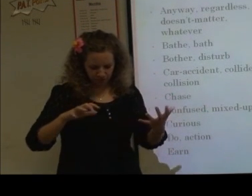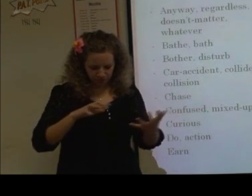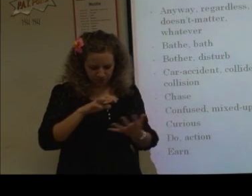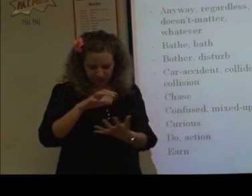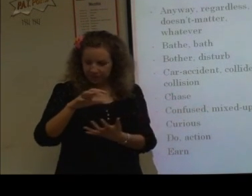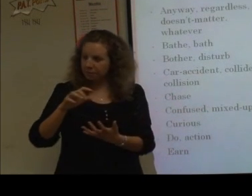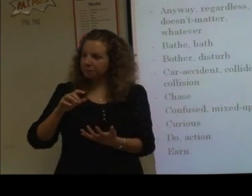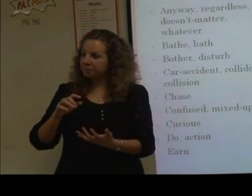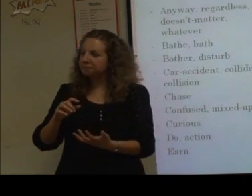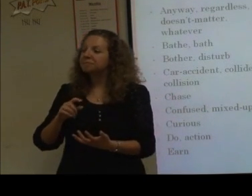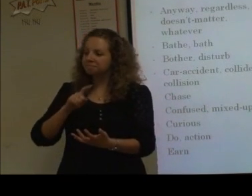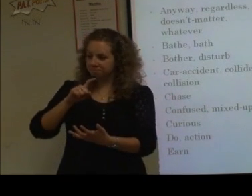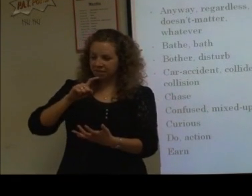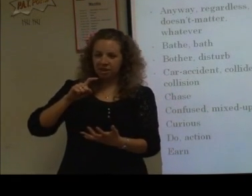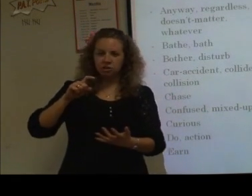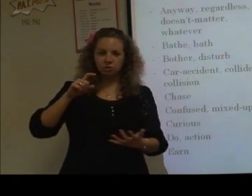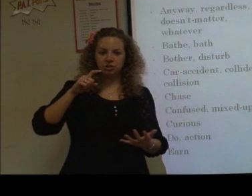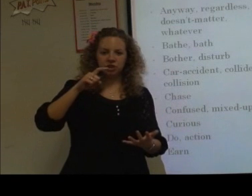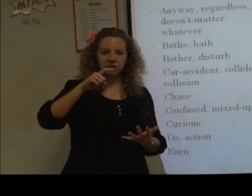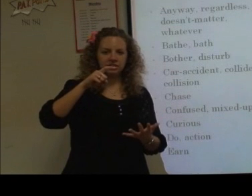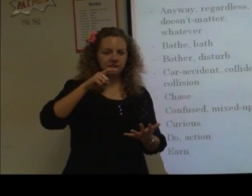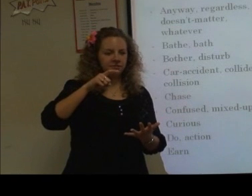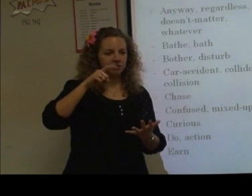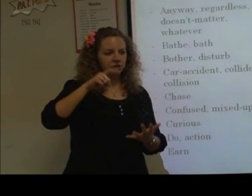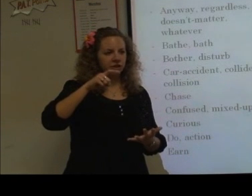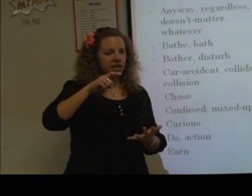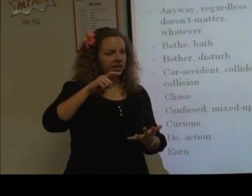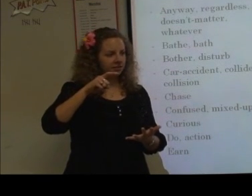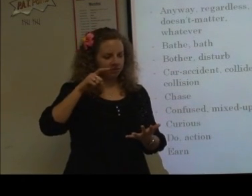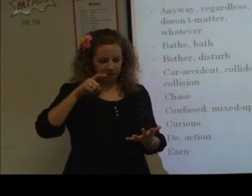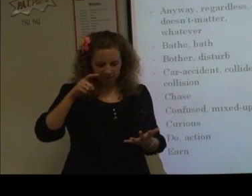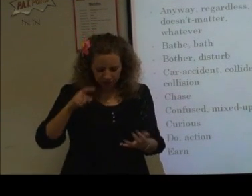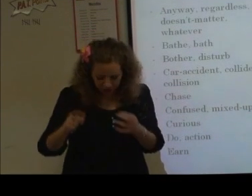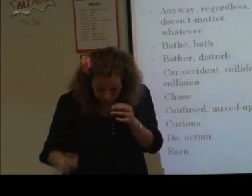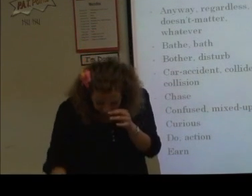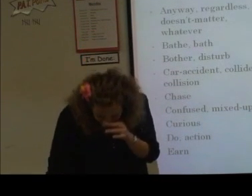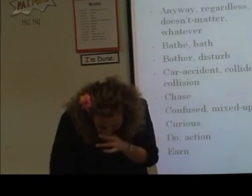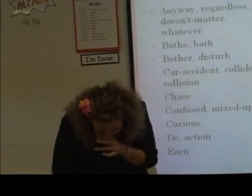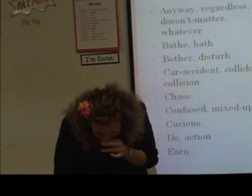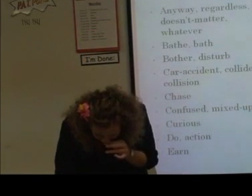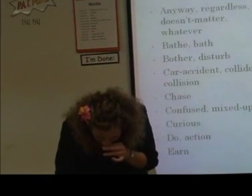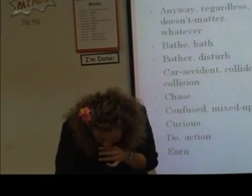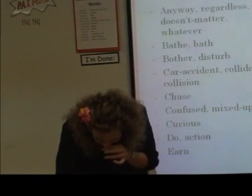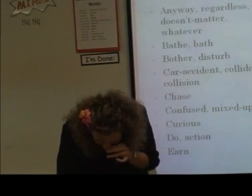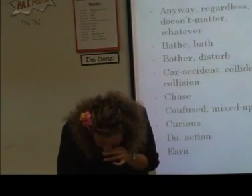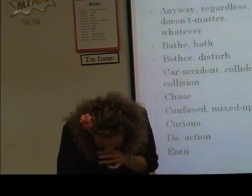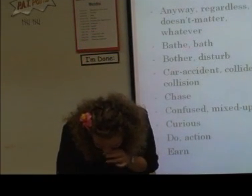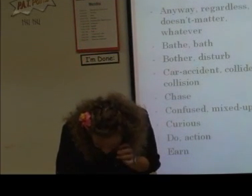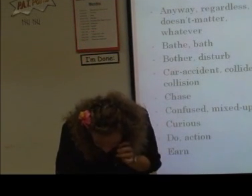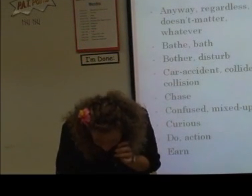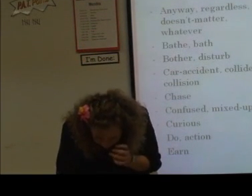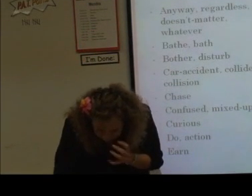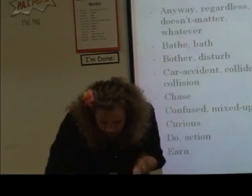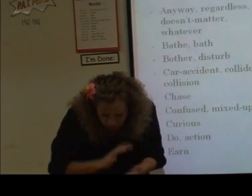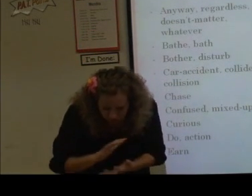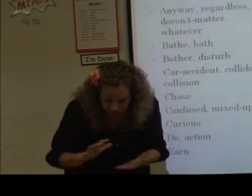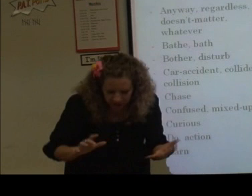Confused or mixed up. So it starts, the initial, I don't think they have it in here. They're just doing it like